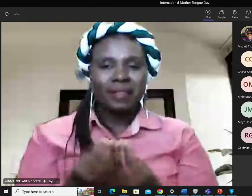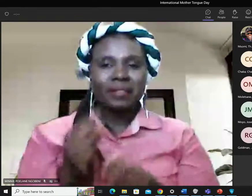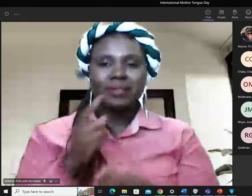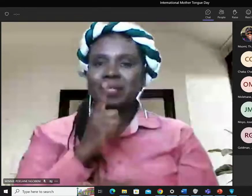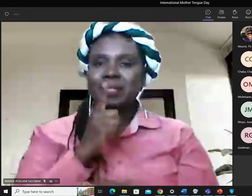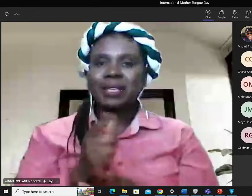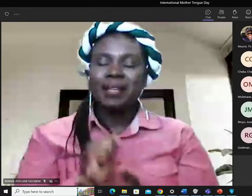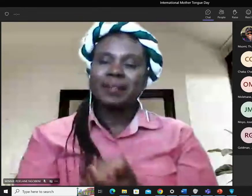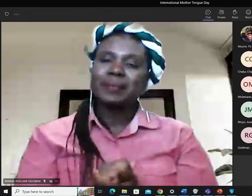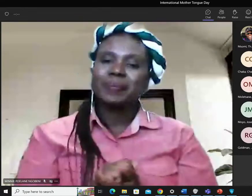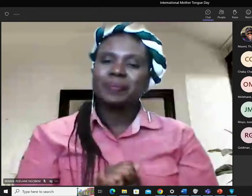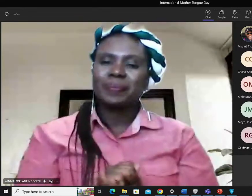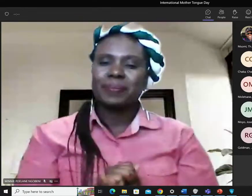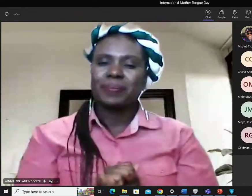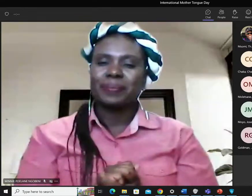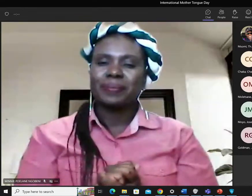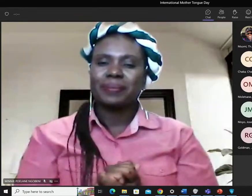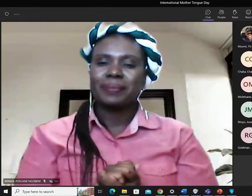Yes.